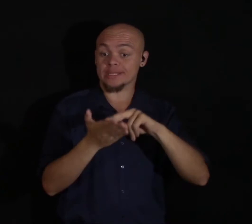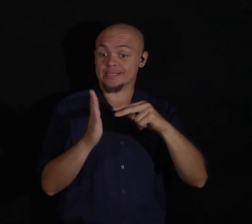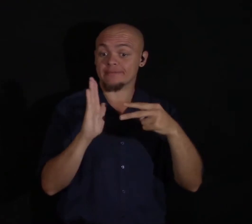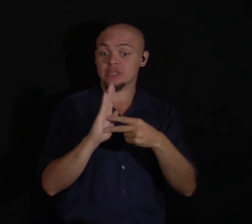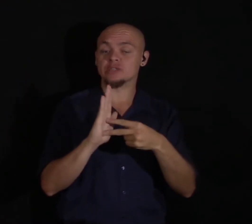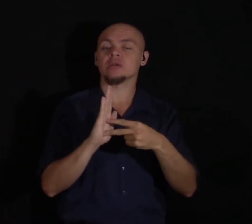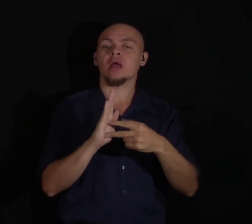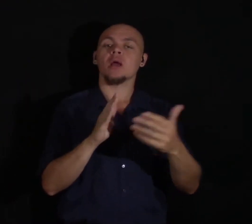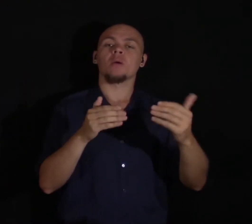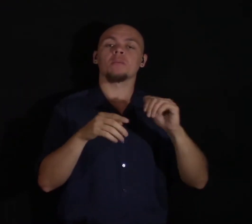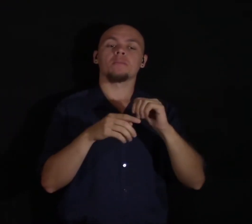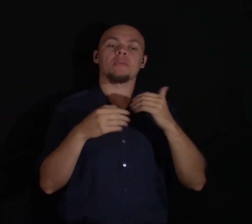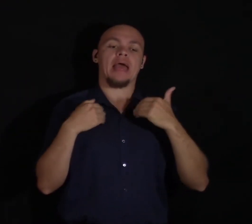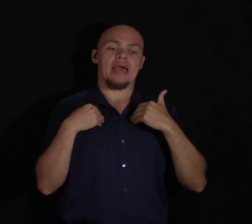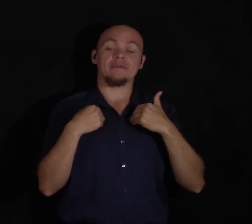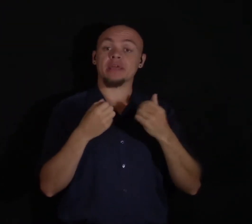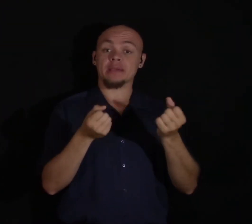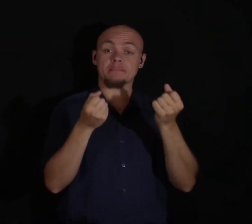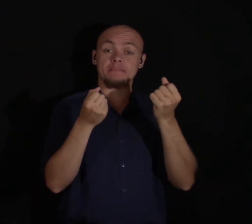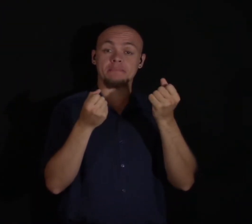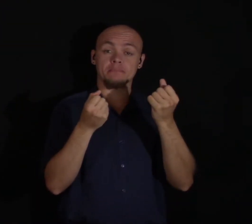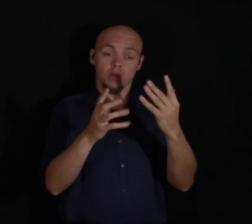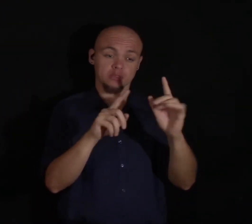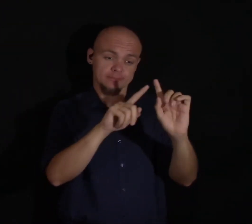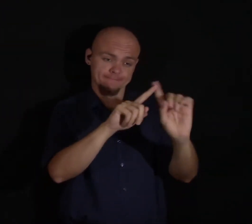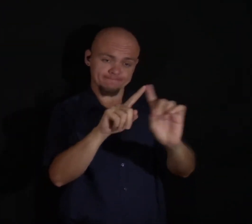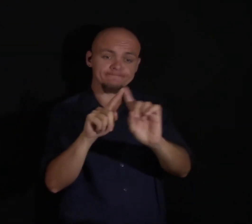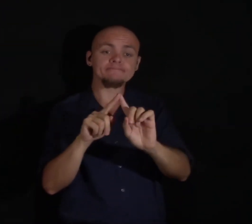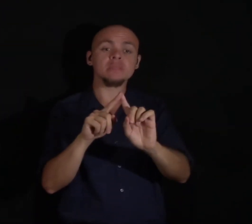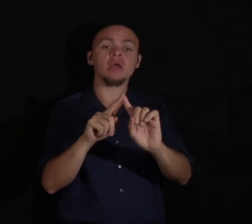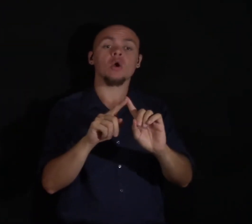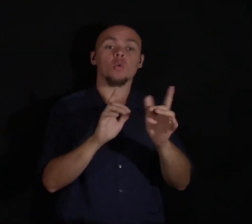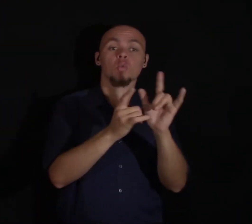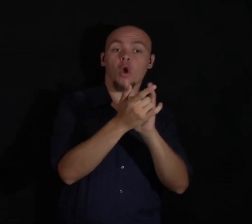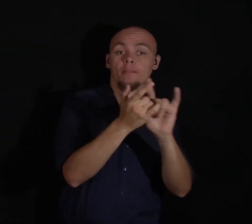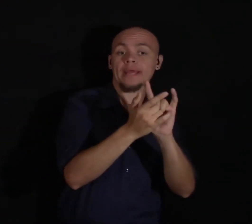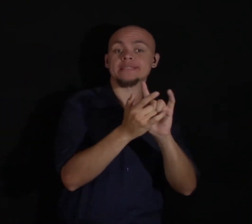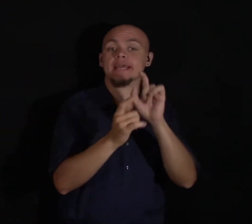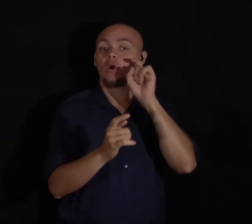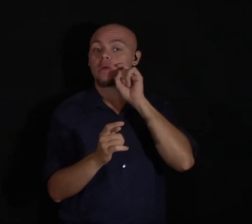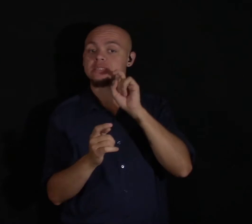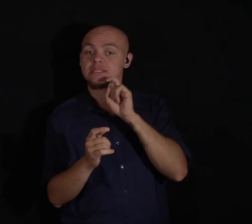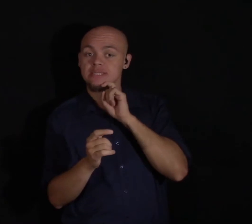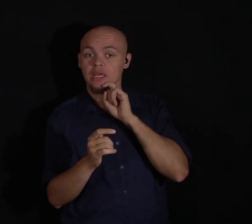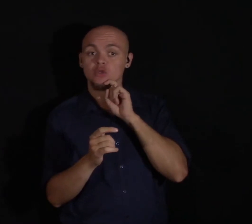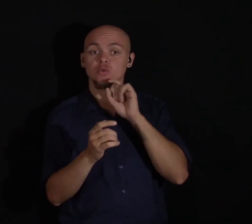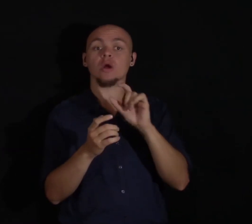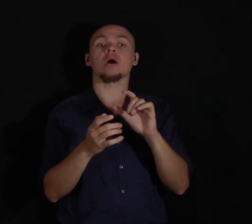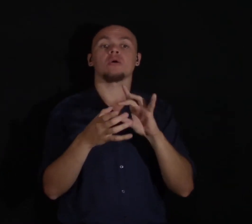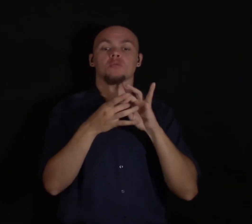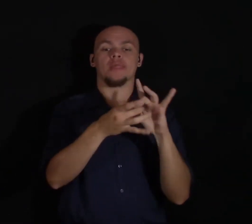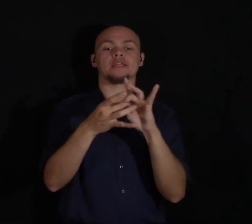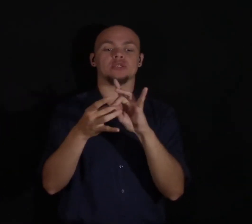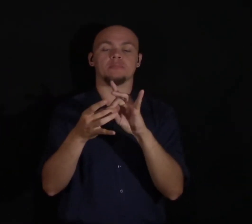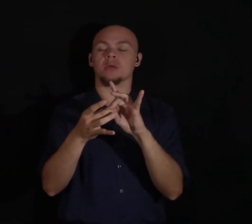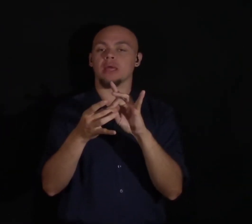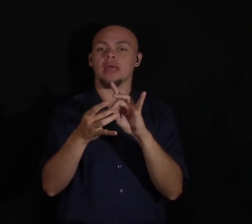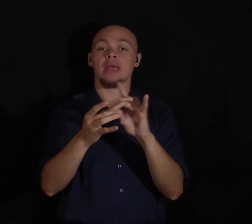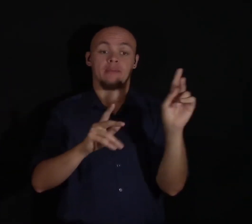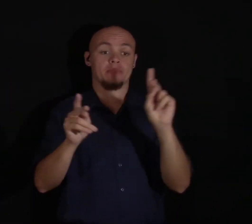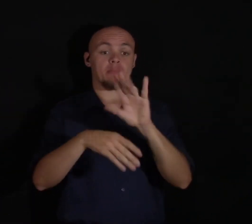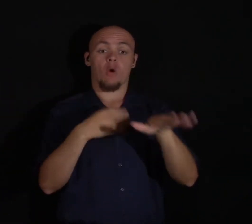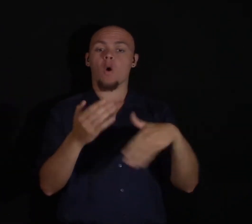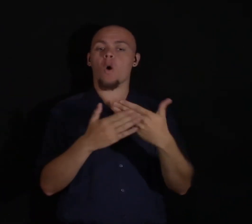is the practice of having multiple romantic or sexual relationships at the same time with all partners' full knowledge and